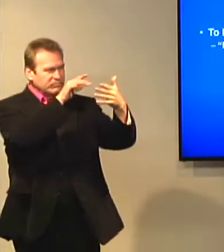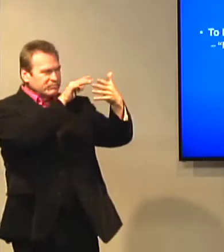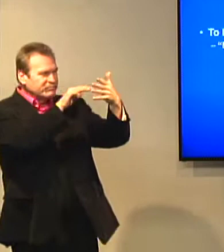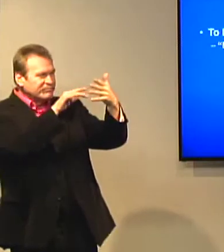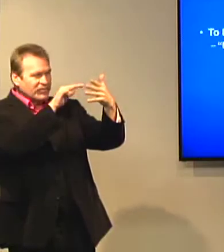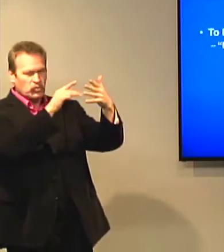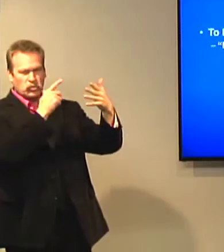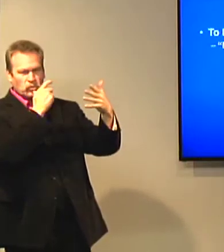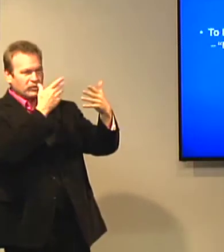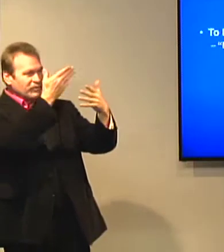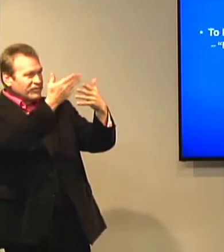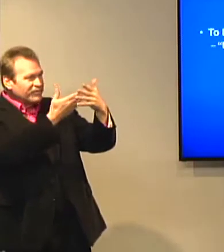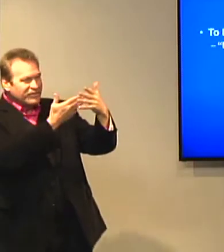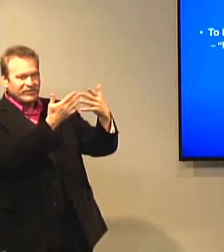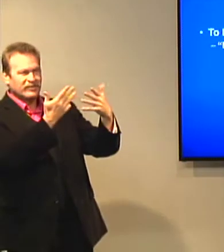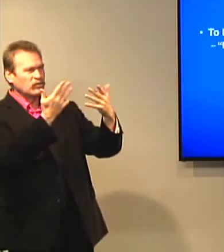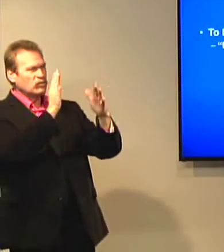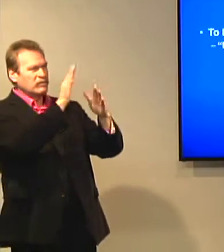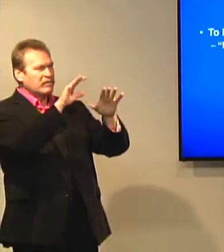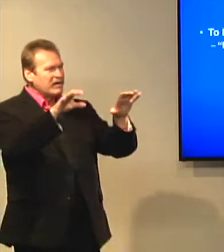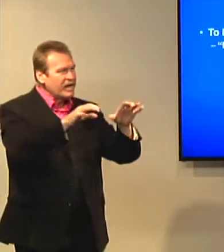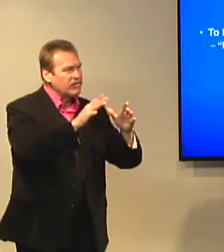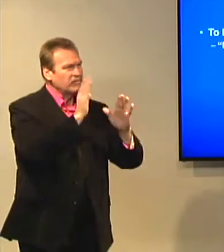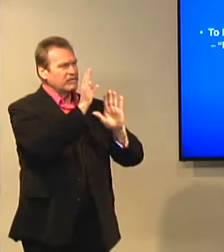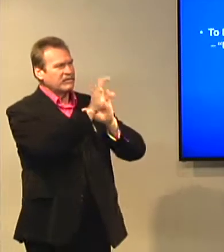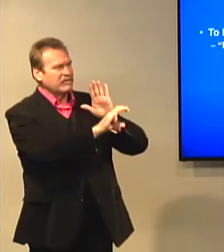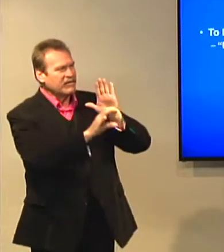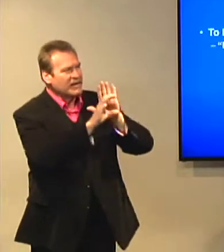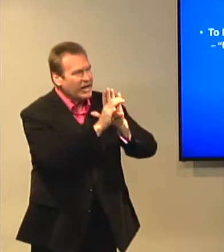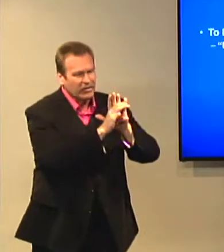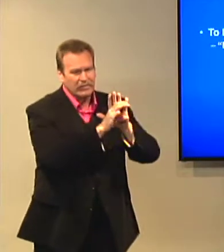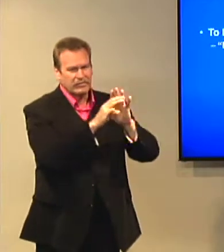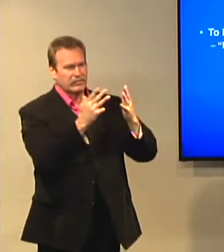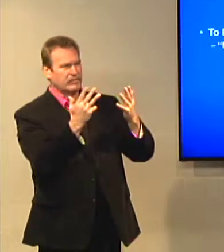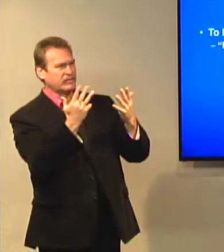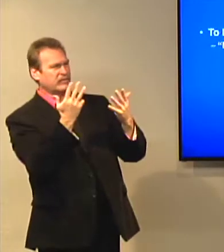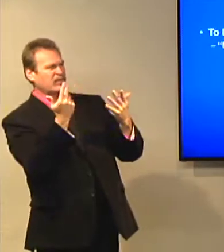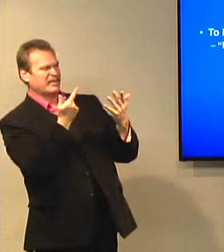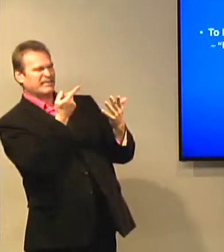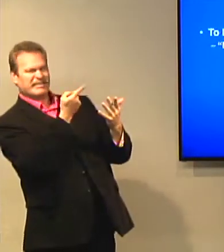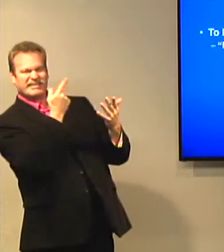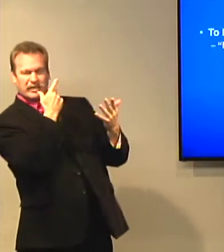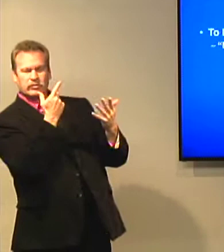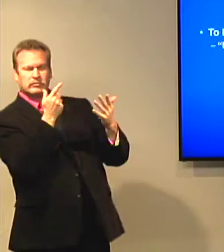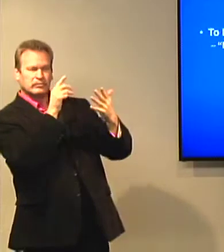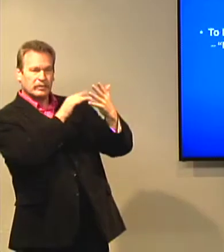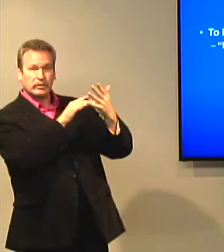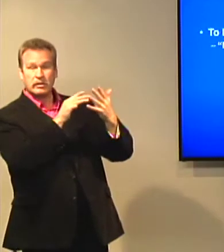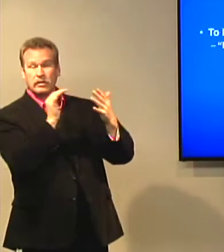You know, the study of God. Who is God? Who is Christ? What are his characteristics? Who is